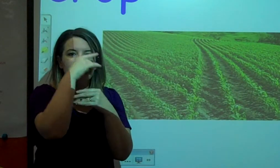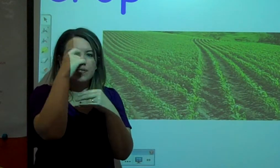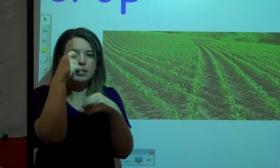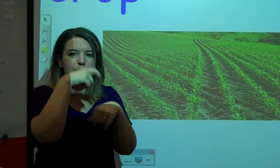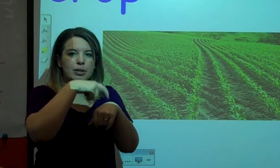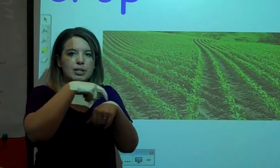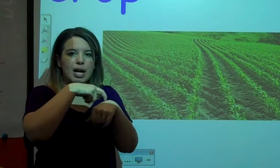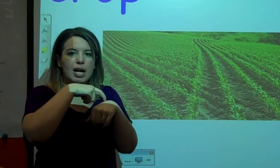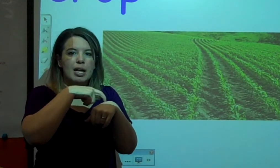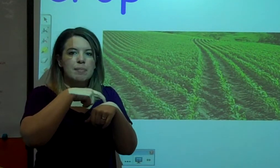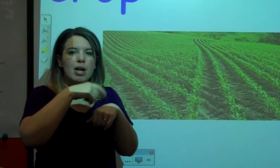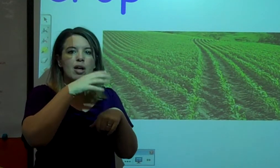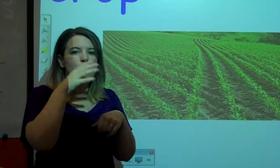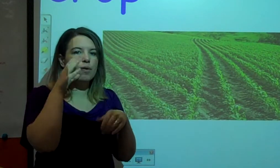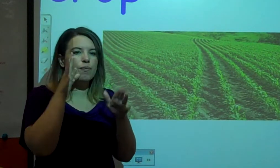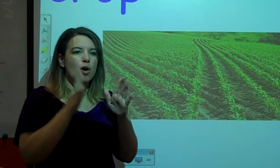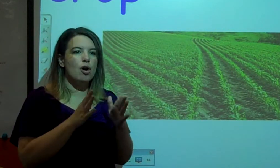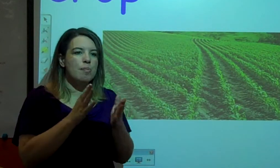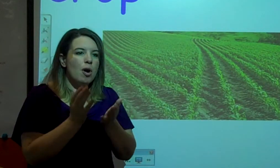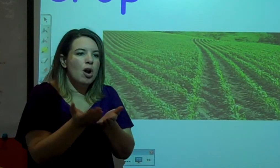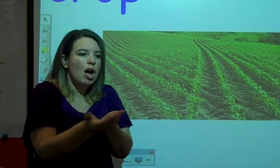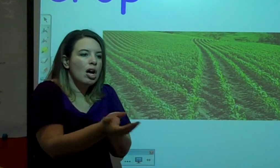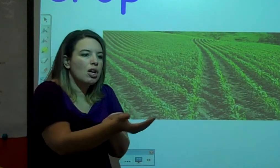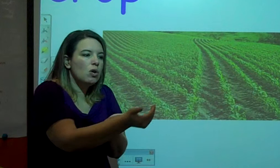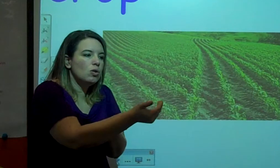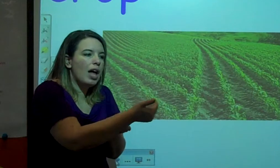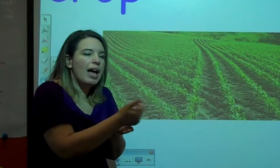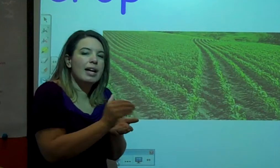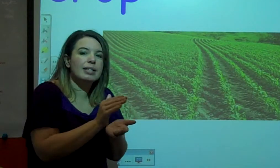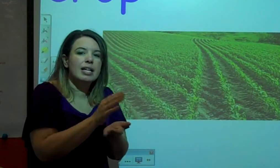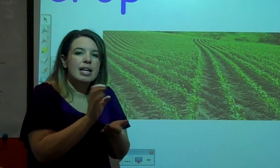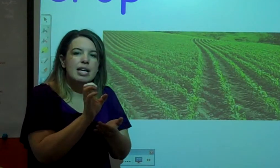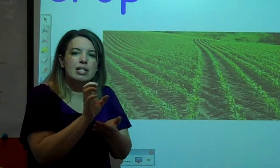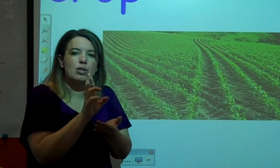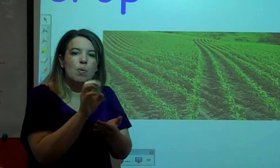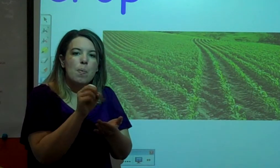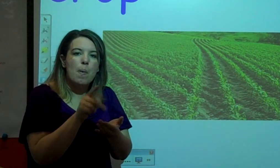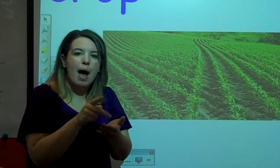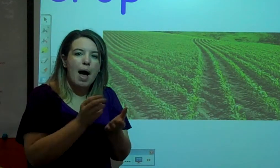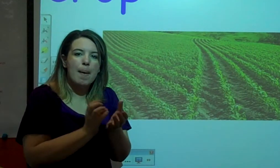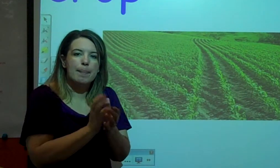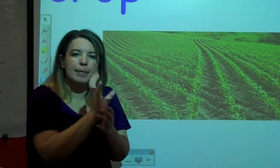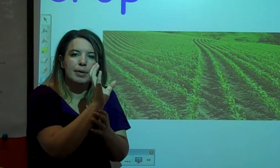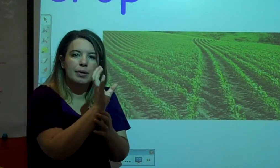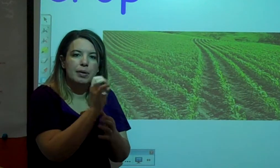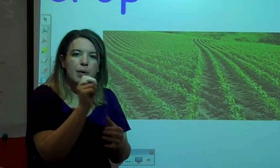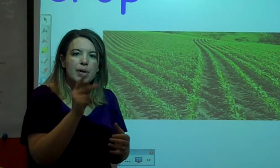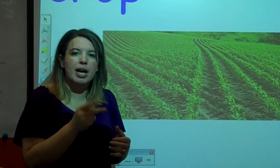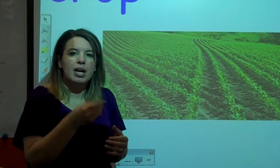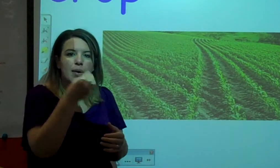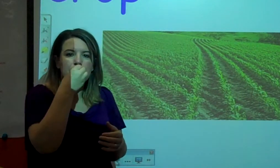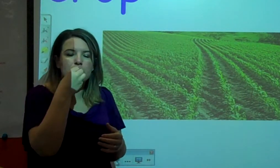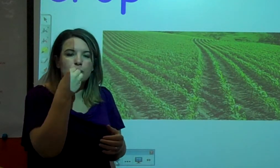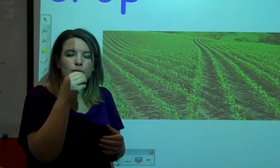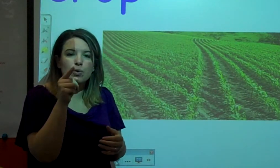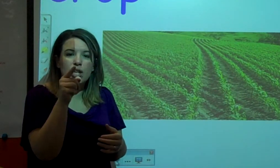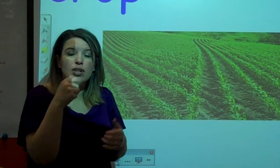of summertime, the farmer collects his crop. Okay? But it's food that you